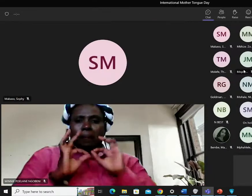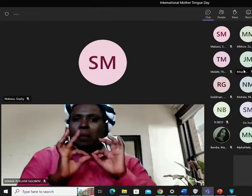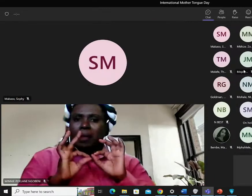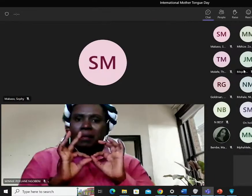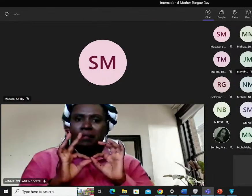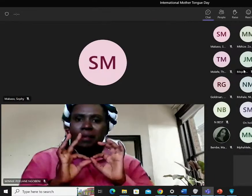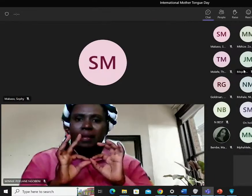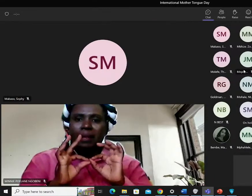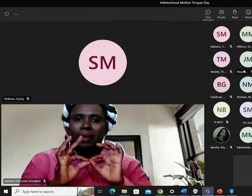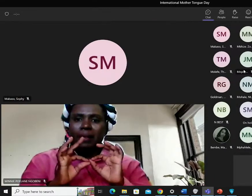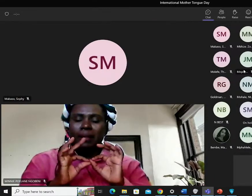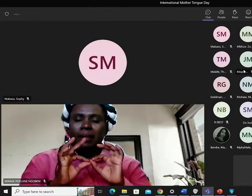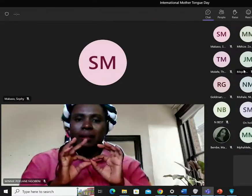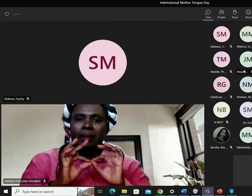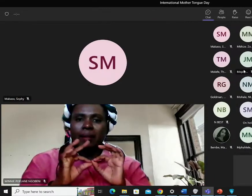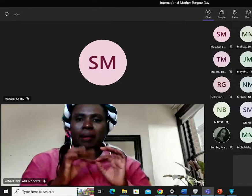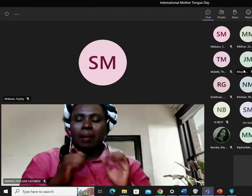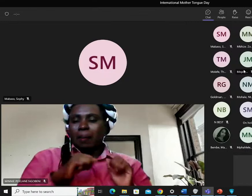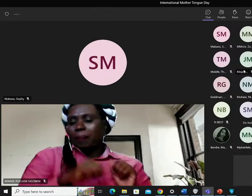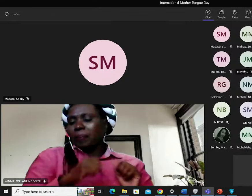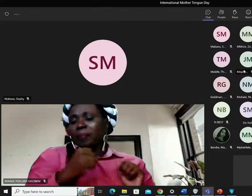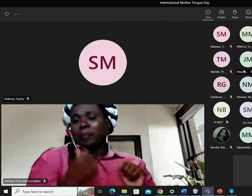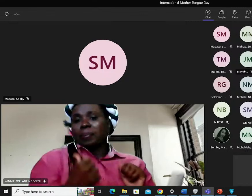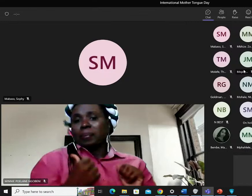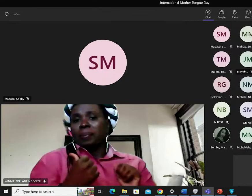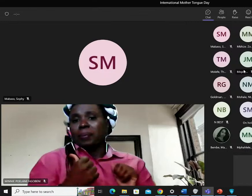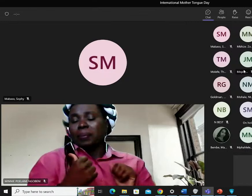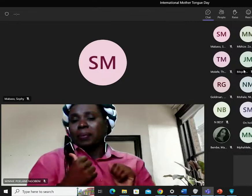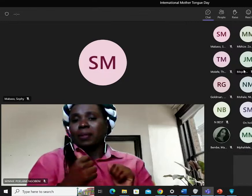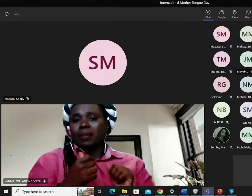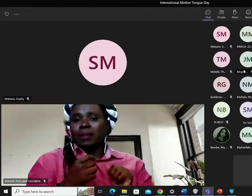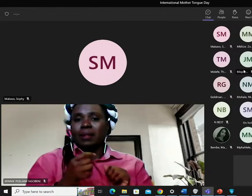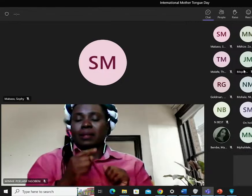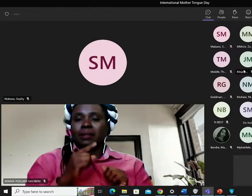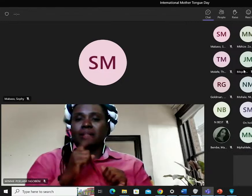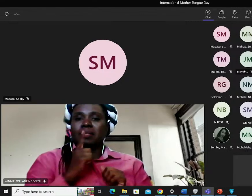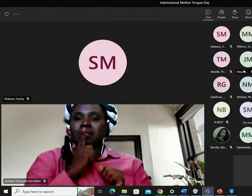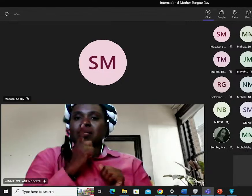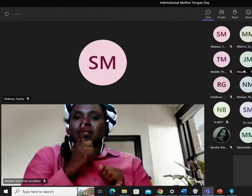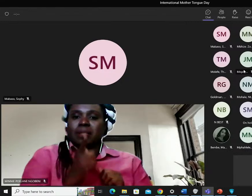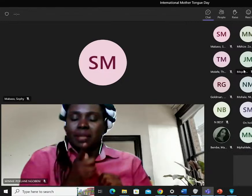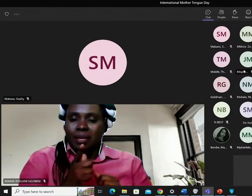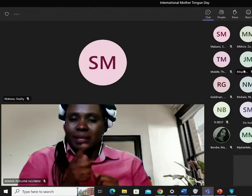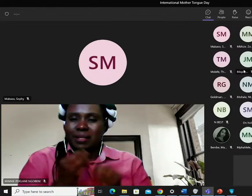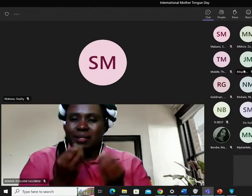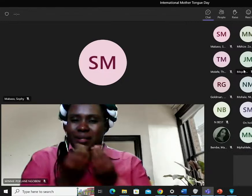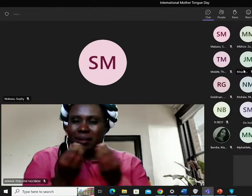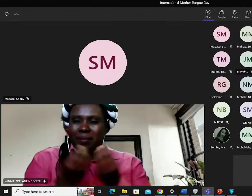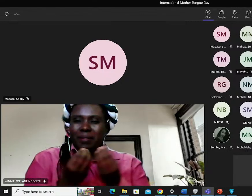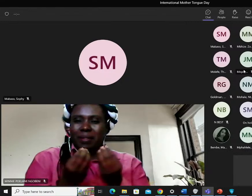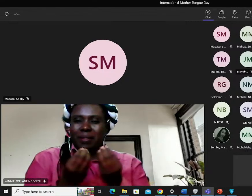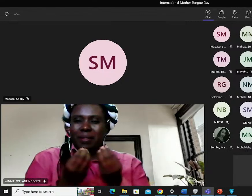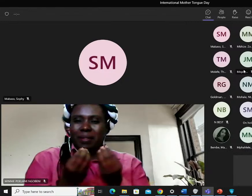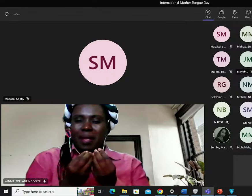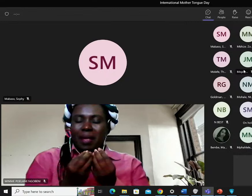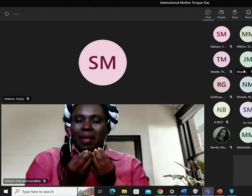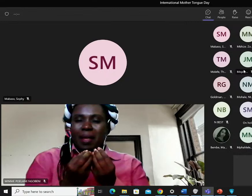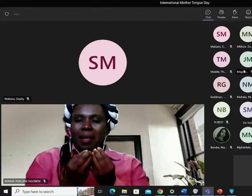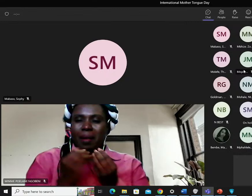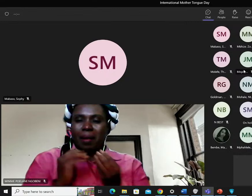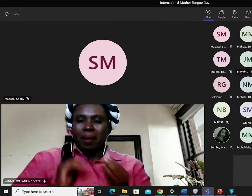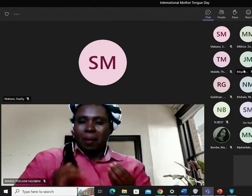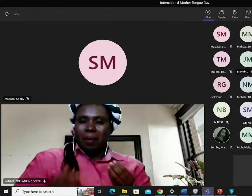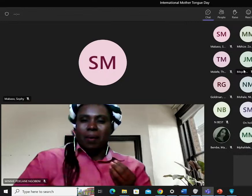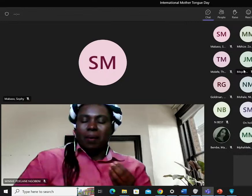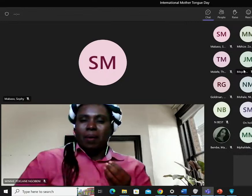My co-pilot here mentioned something gore a man and a daughter were walking in